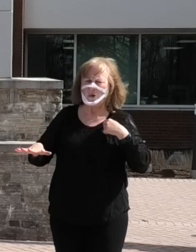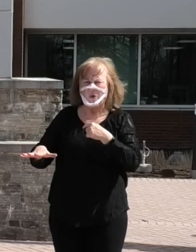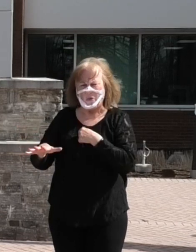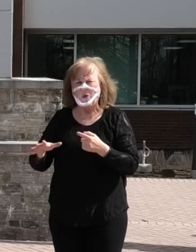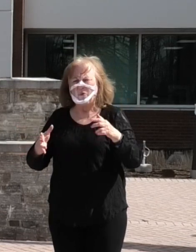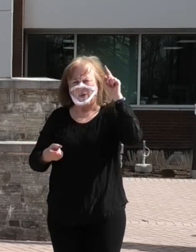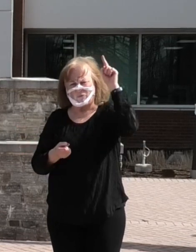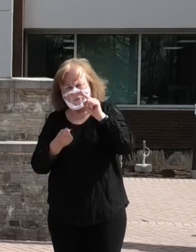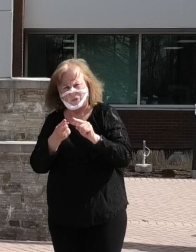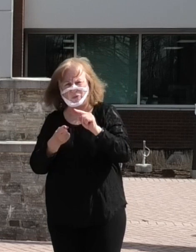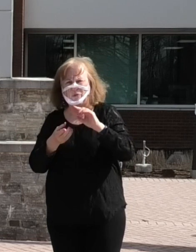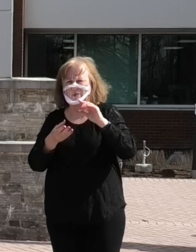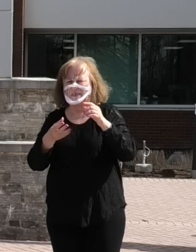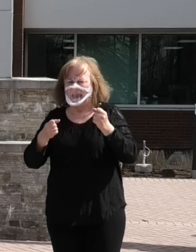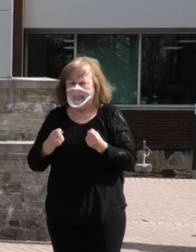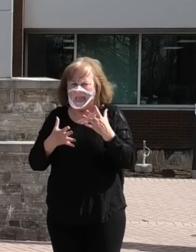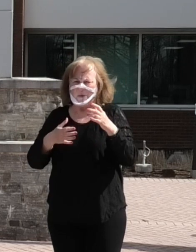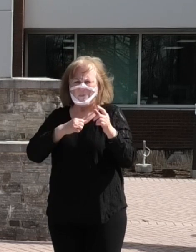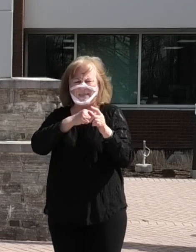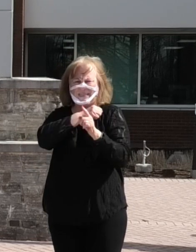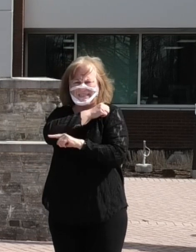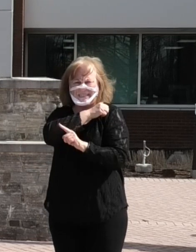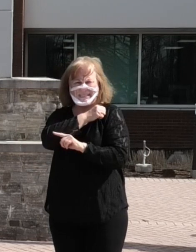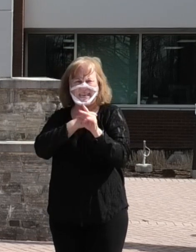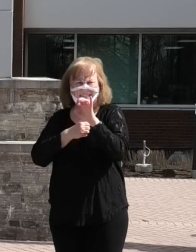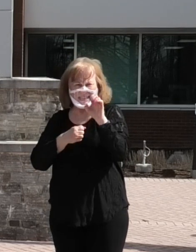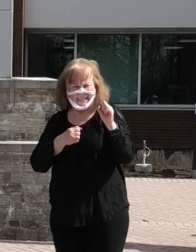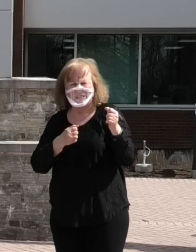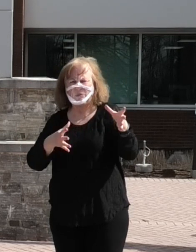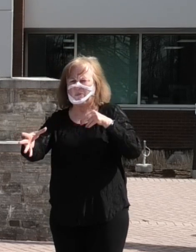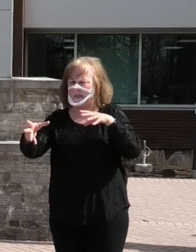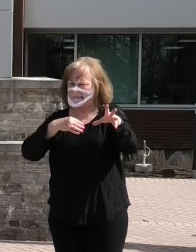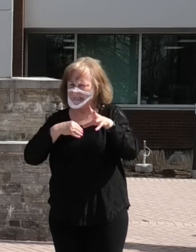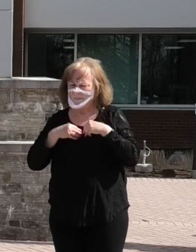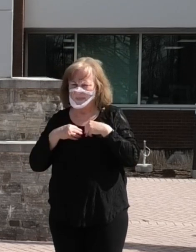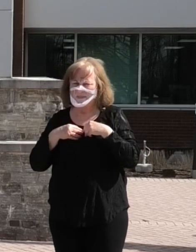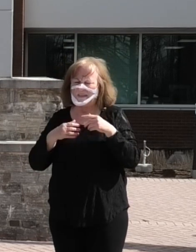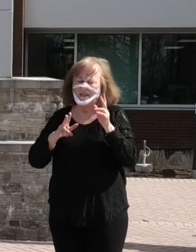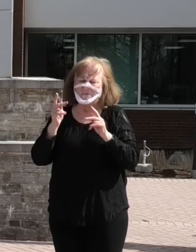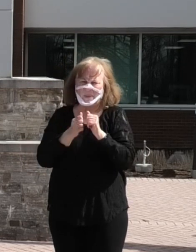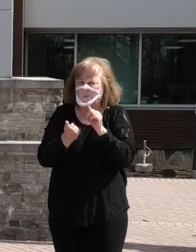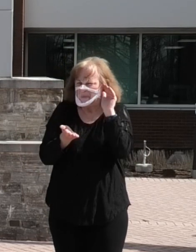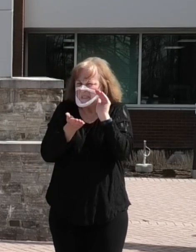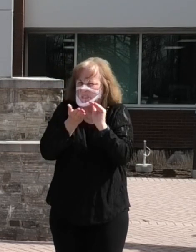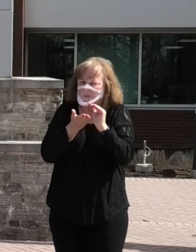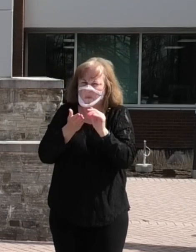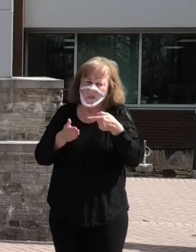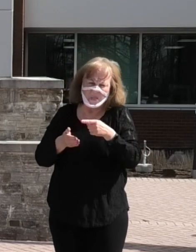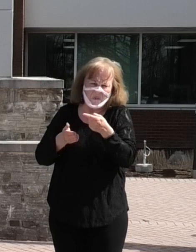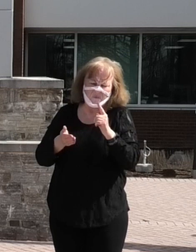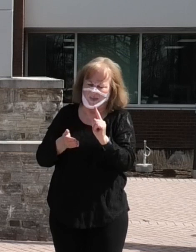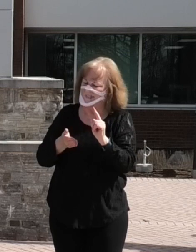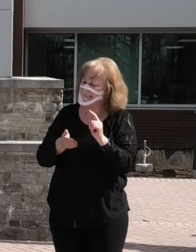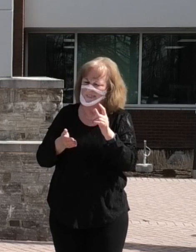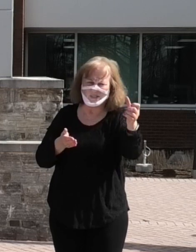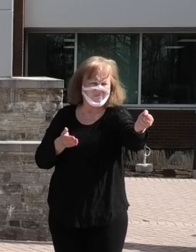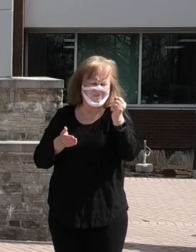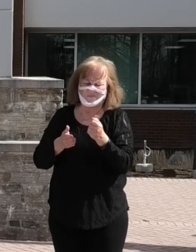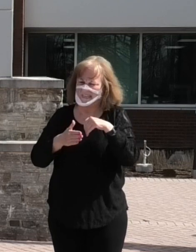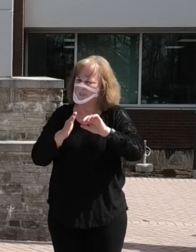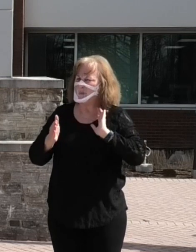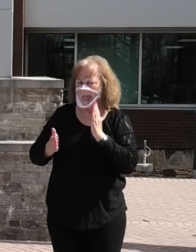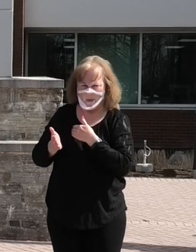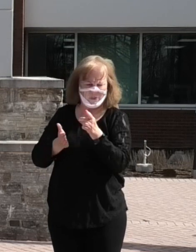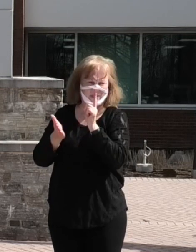further reduced our intake of detainees to ensure that those with minor offenses were not housed by our